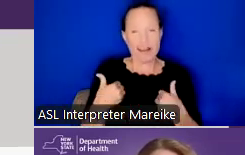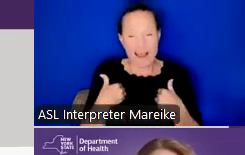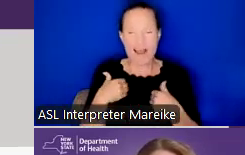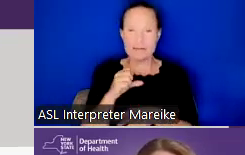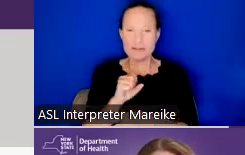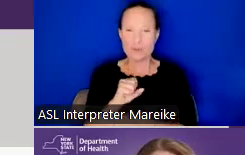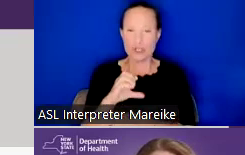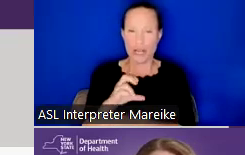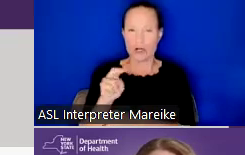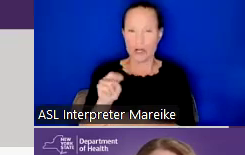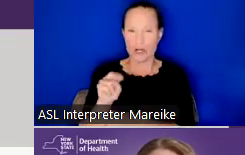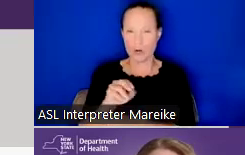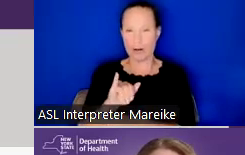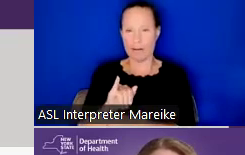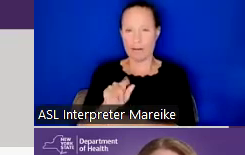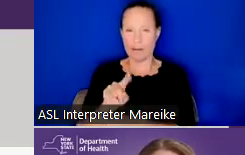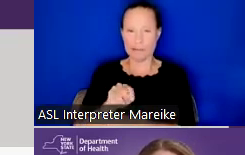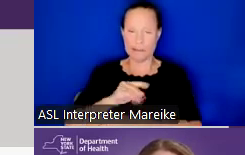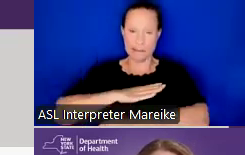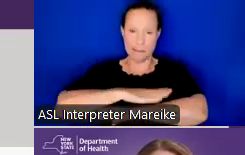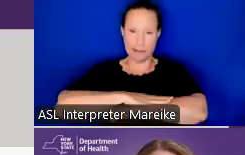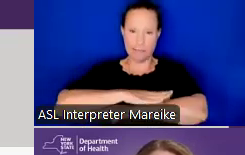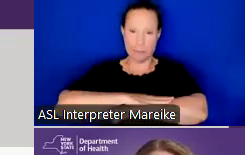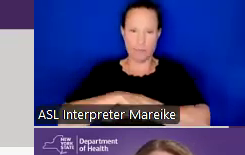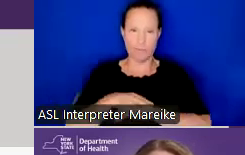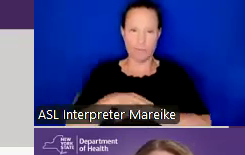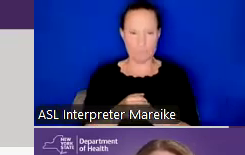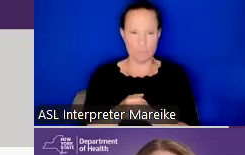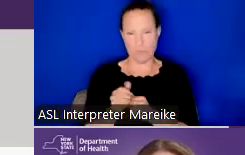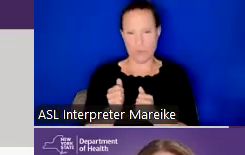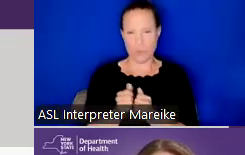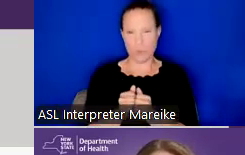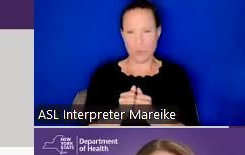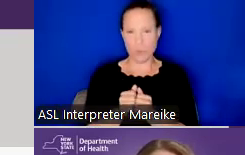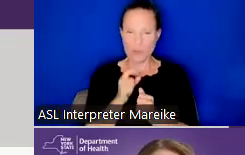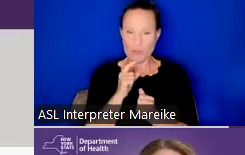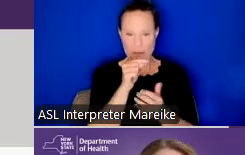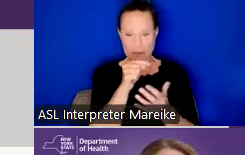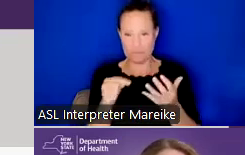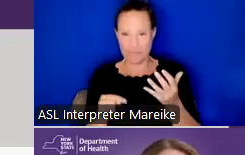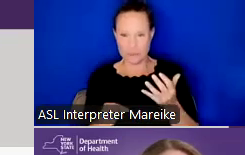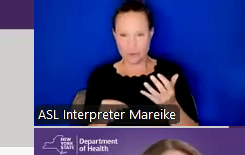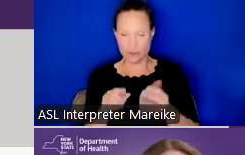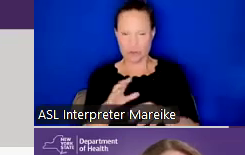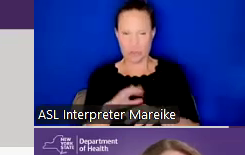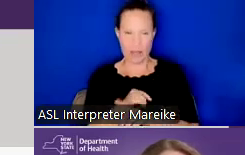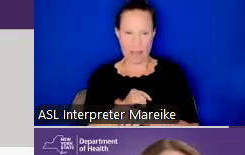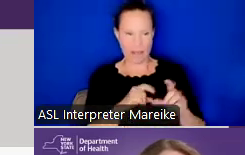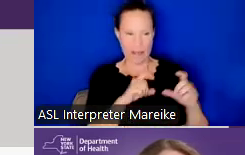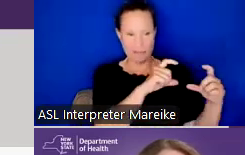network IT platform, with the features listed on the left. So that's the